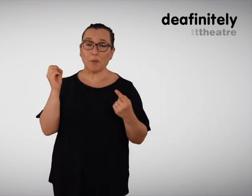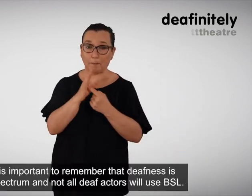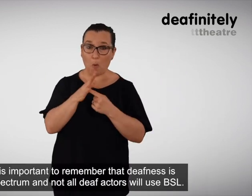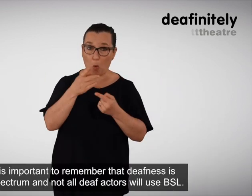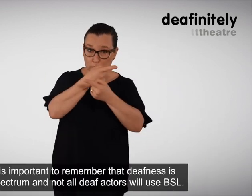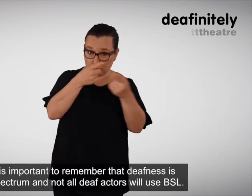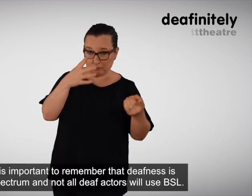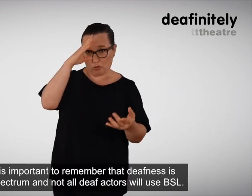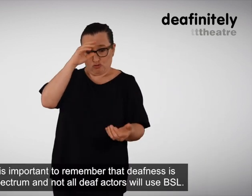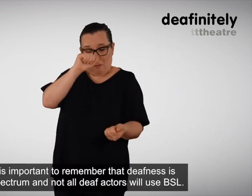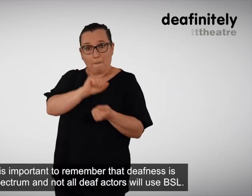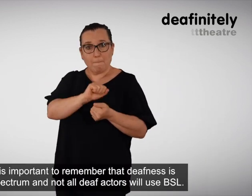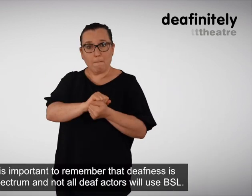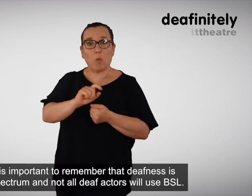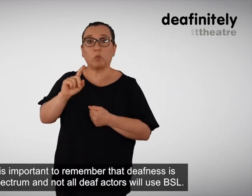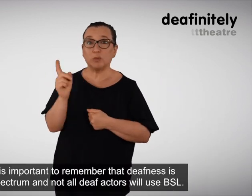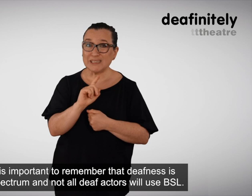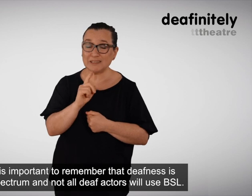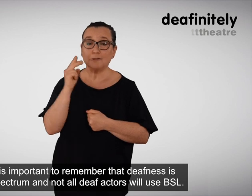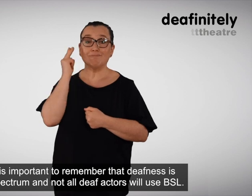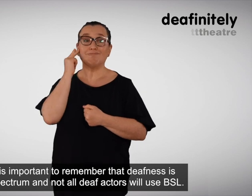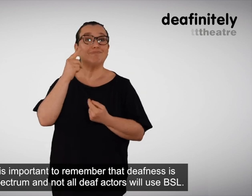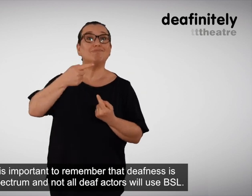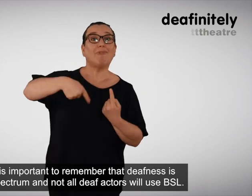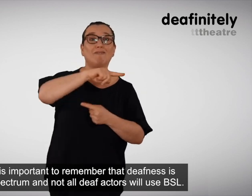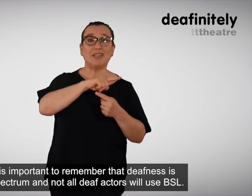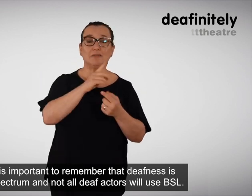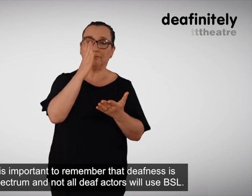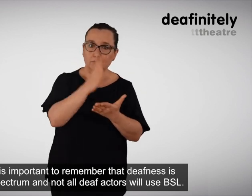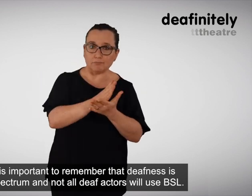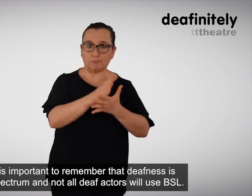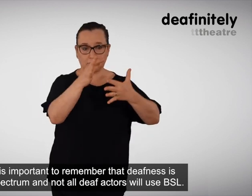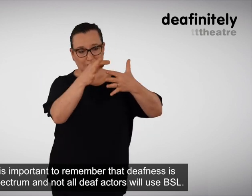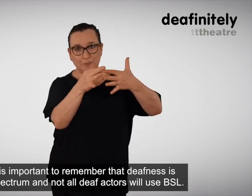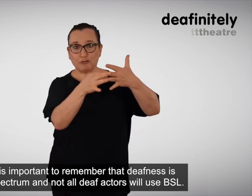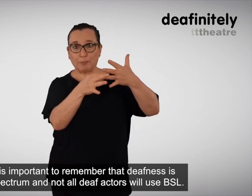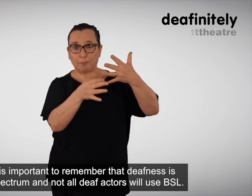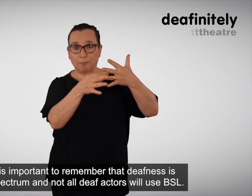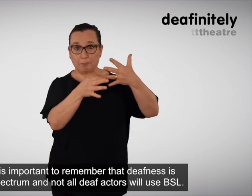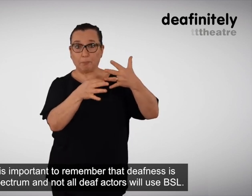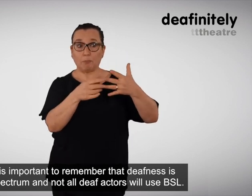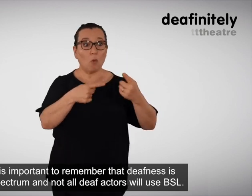It is important to remember that deafness is a spectrum, and not all deaf actors will use